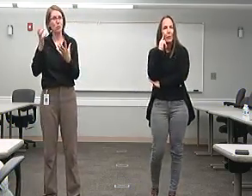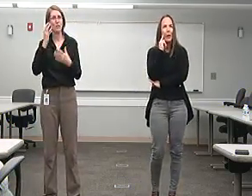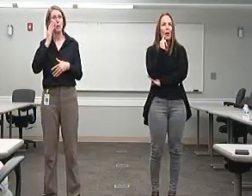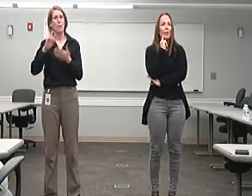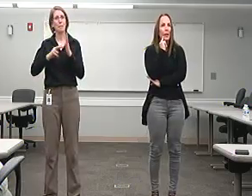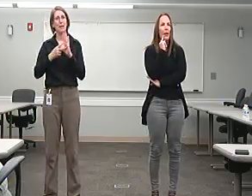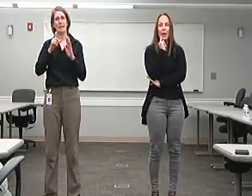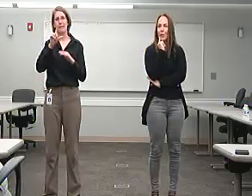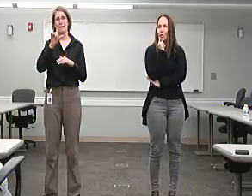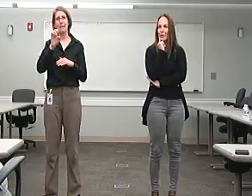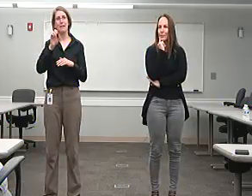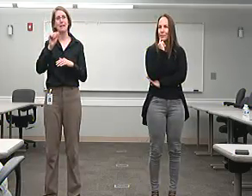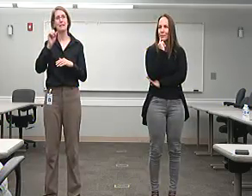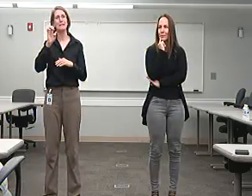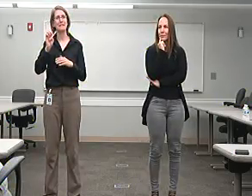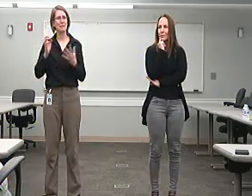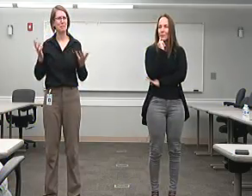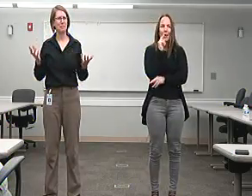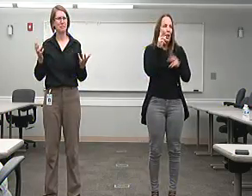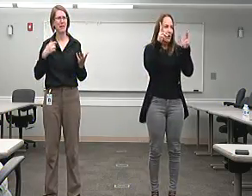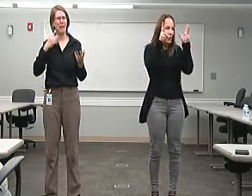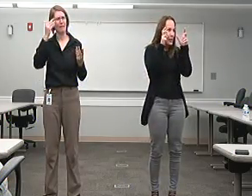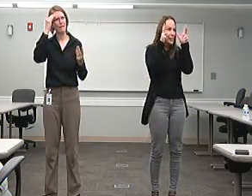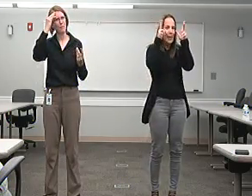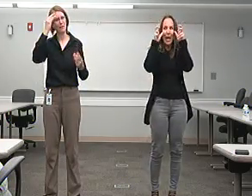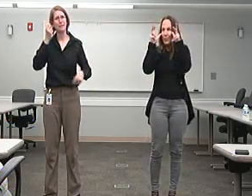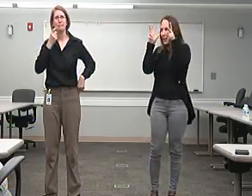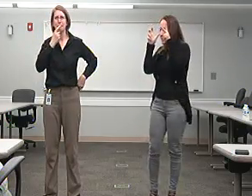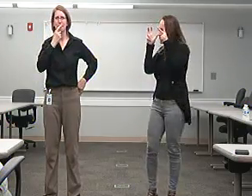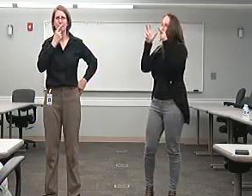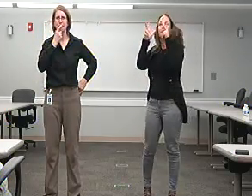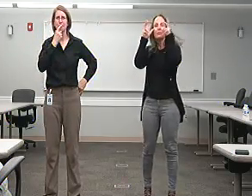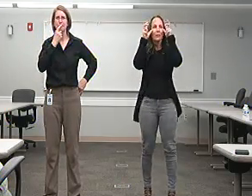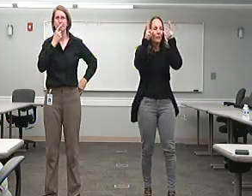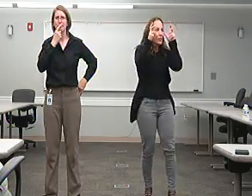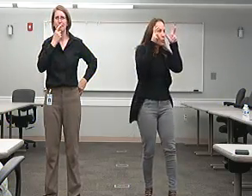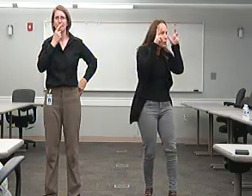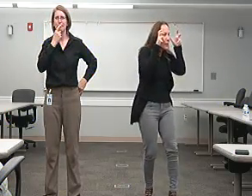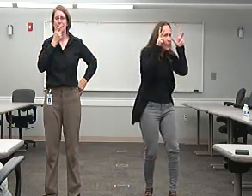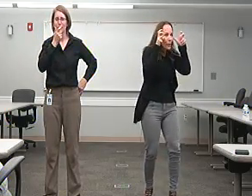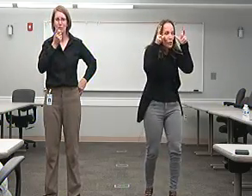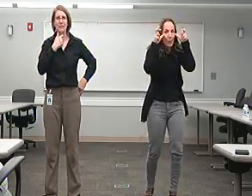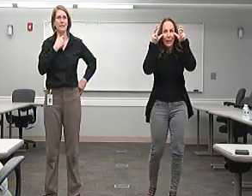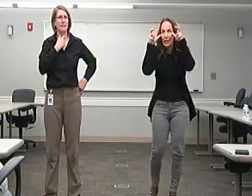gosh, this is happening. Visual language coming in.